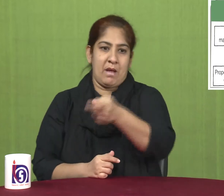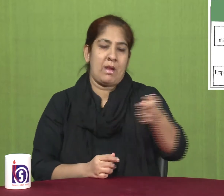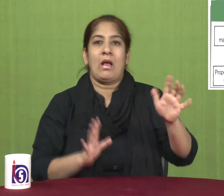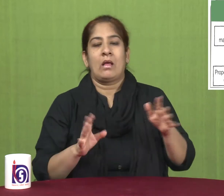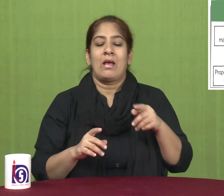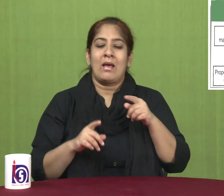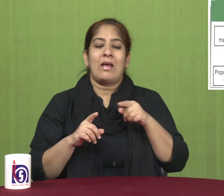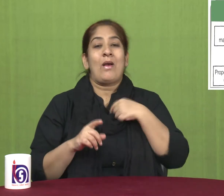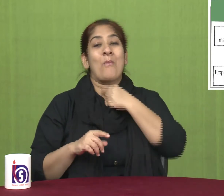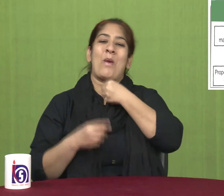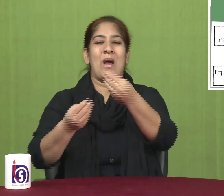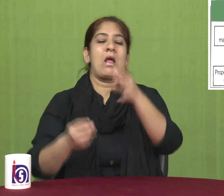good salary.